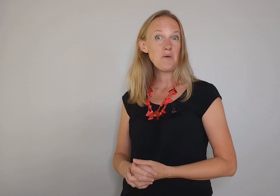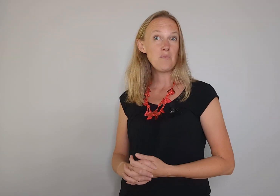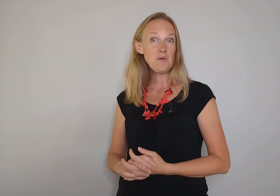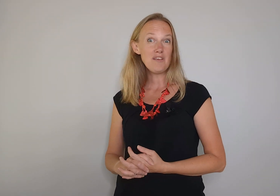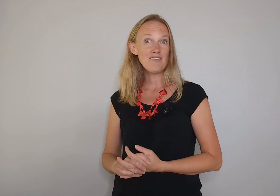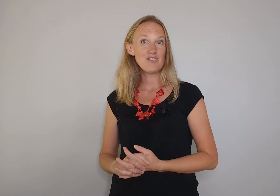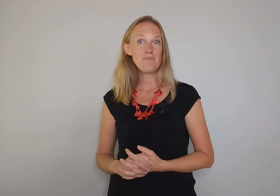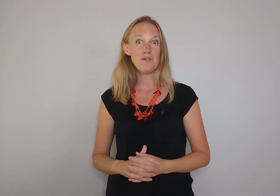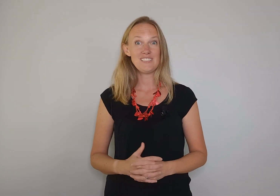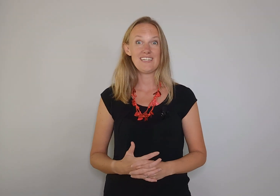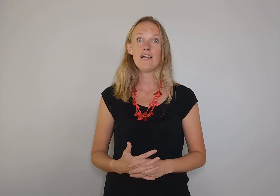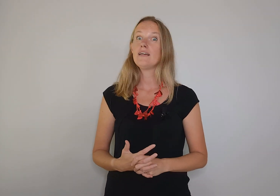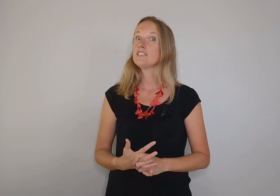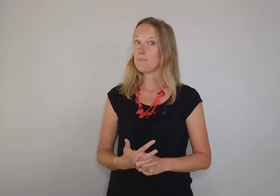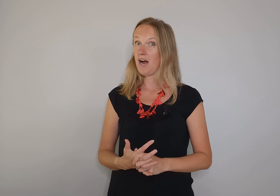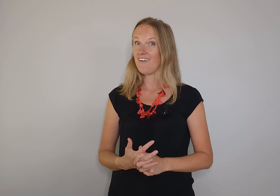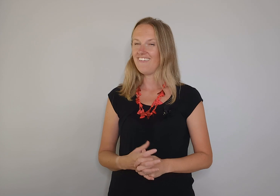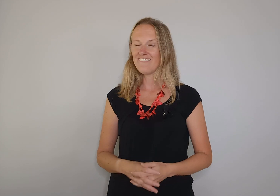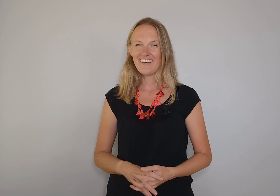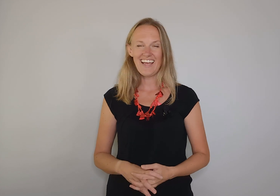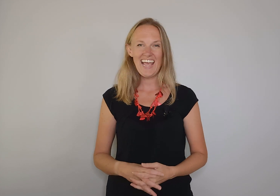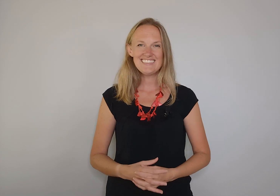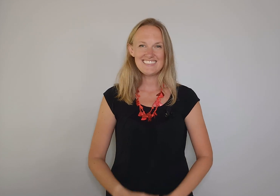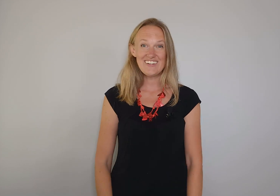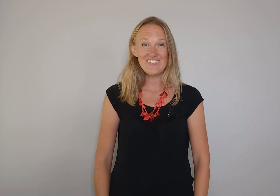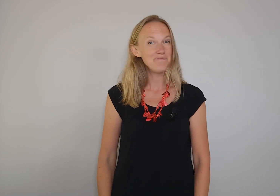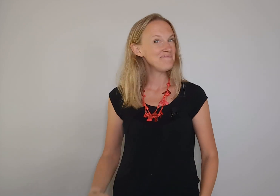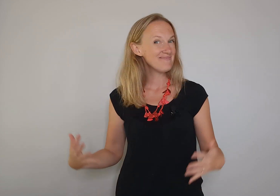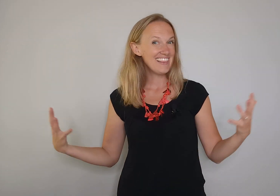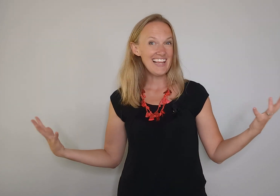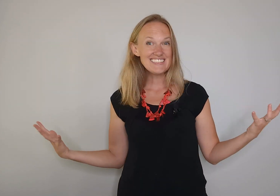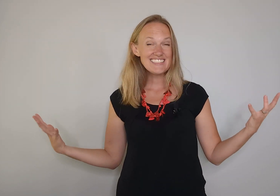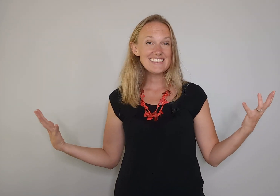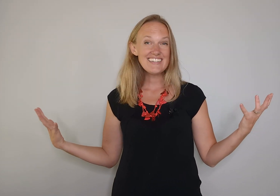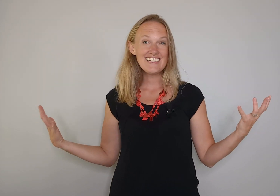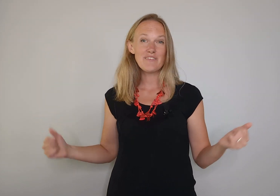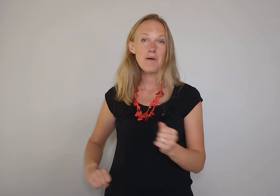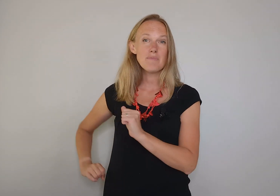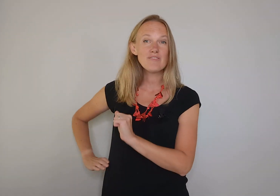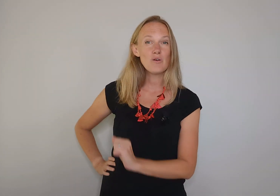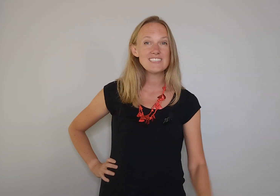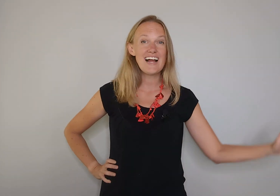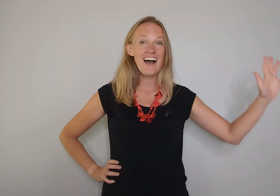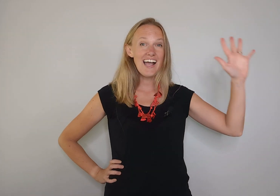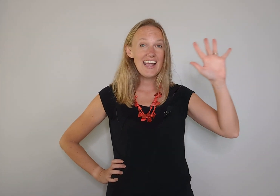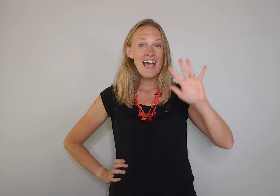it would be for the music tomorrow. Okay, so let's get started. Remember, of course, that I